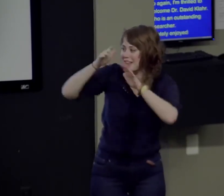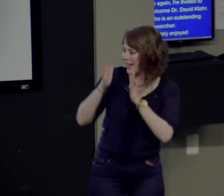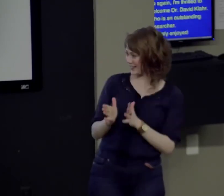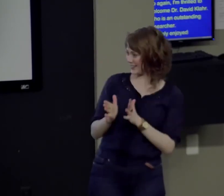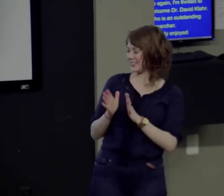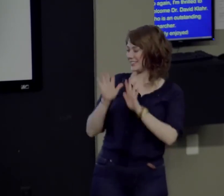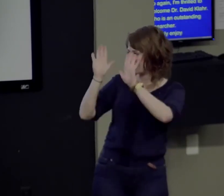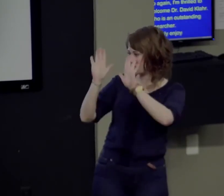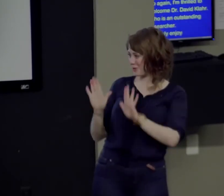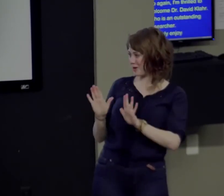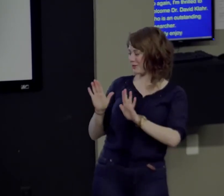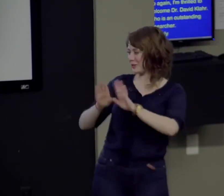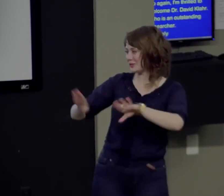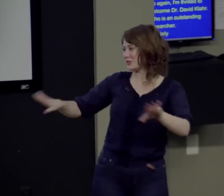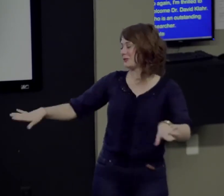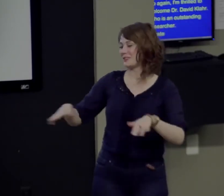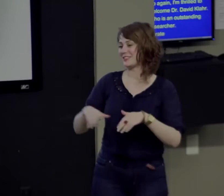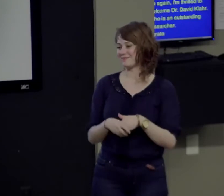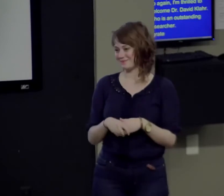especially because